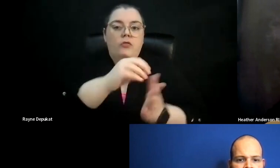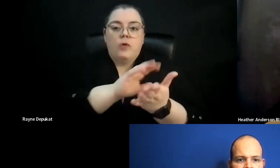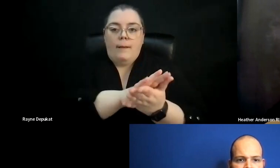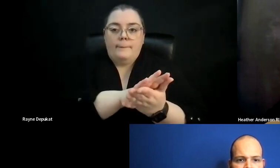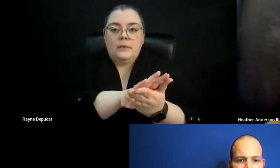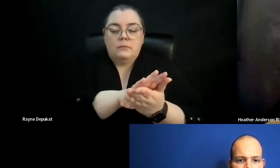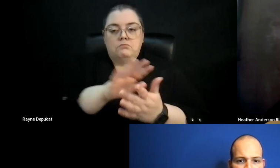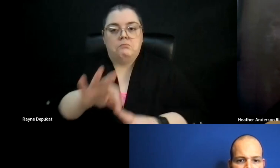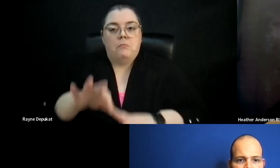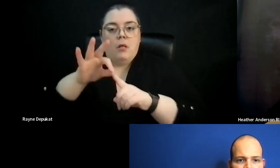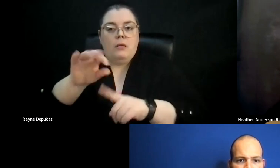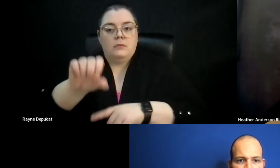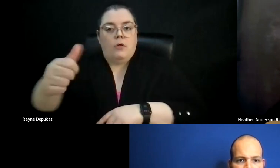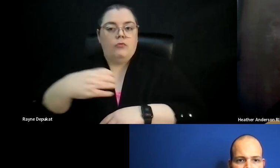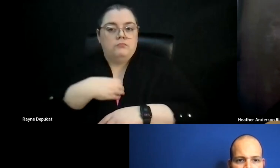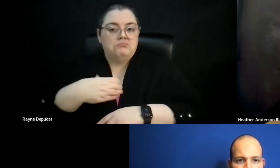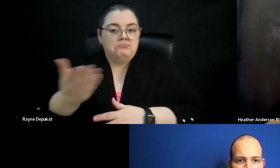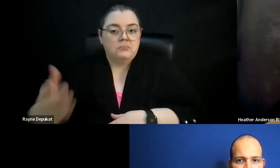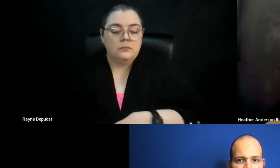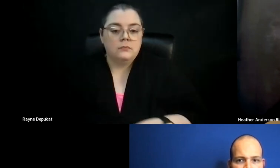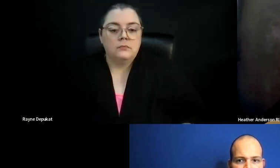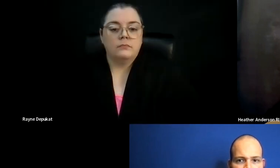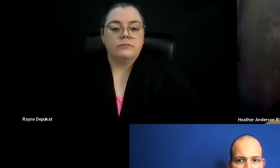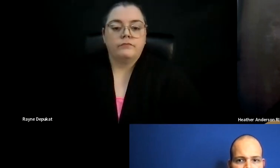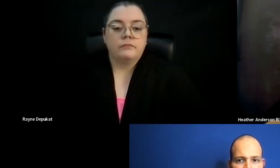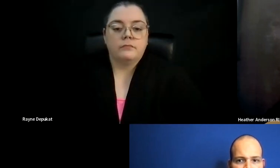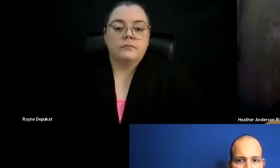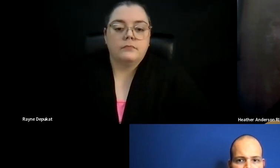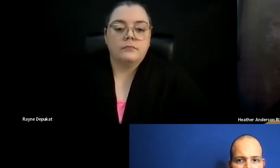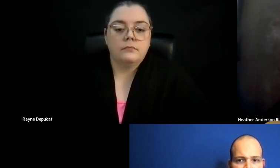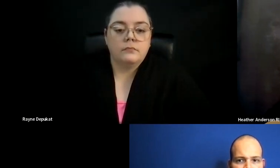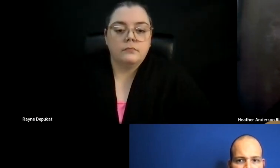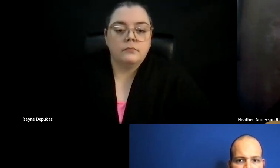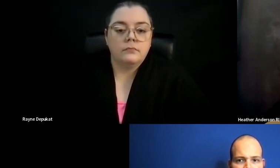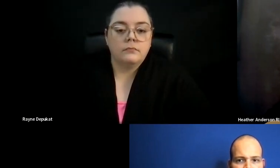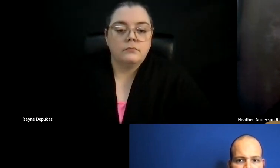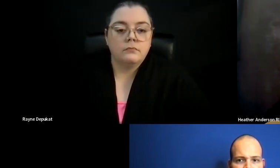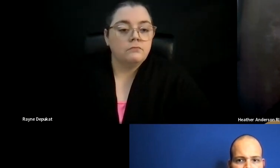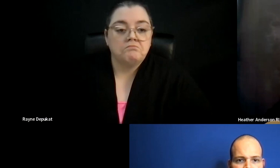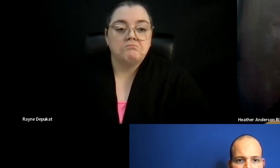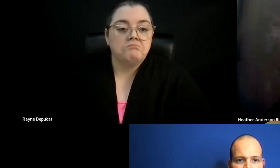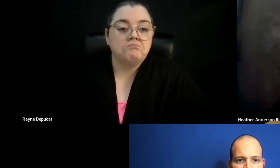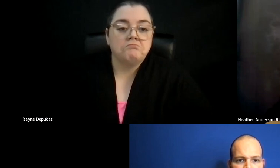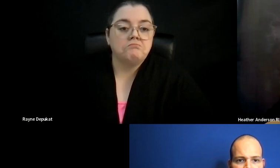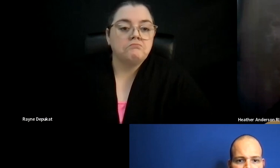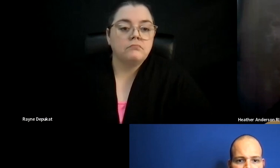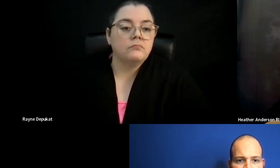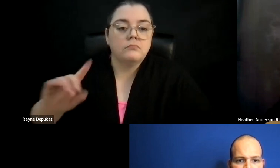prefer to look at the other document and keep on the same topic, unless anybody else objects. No objections.